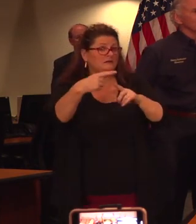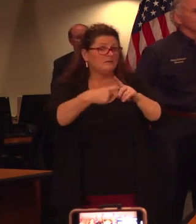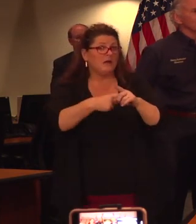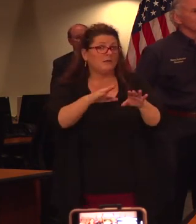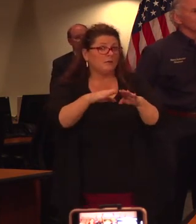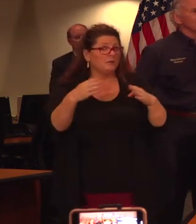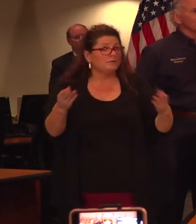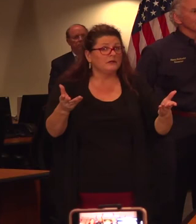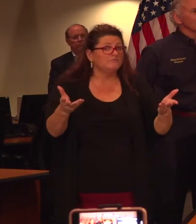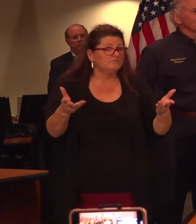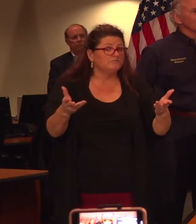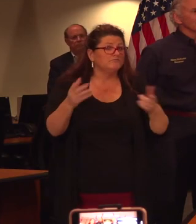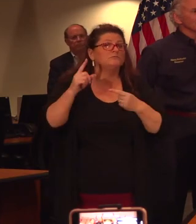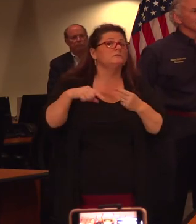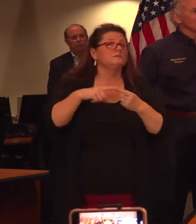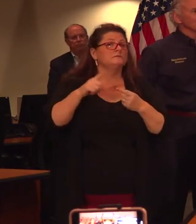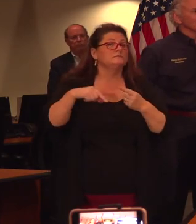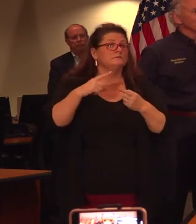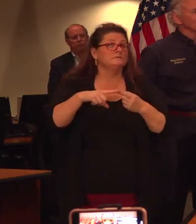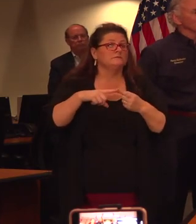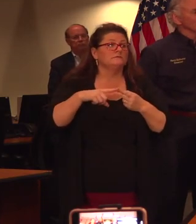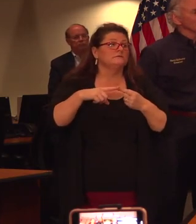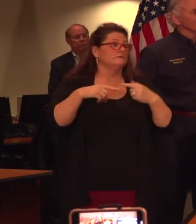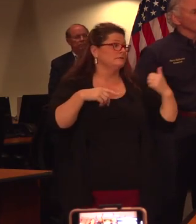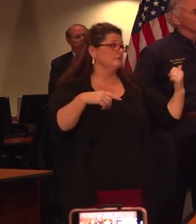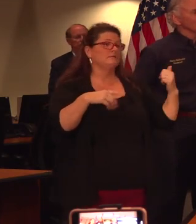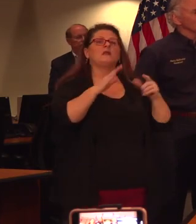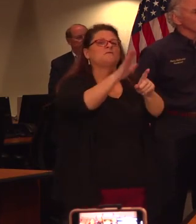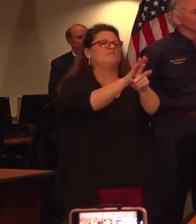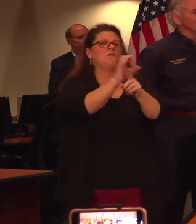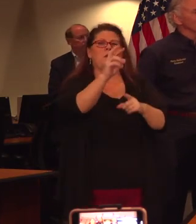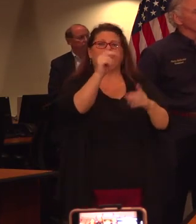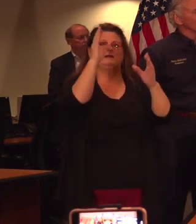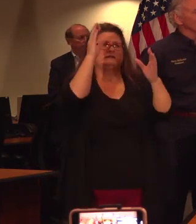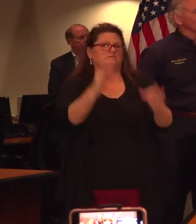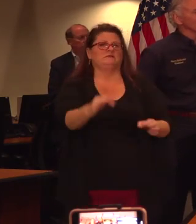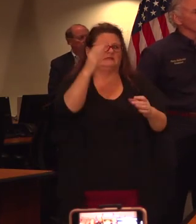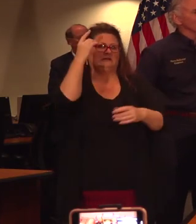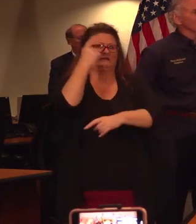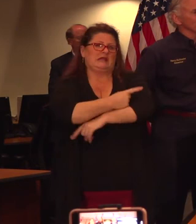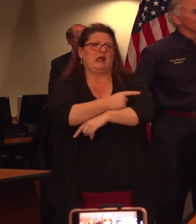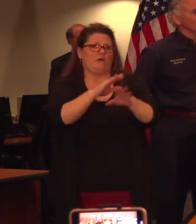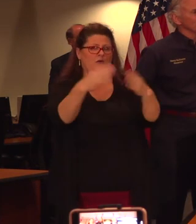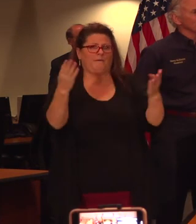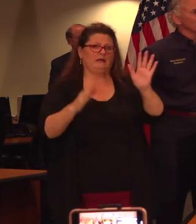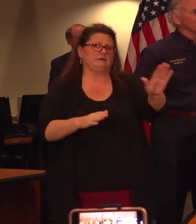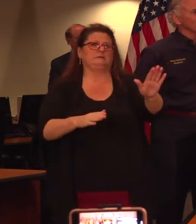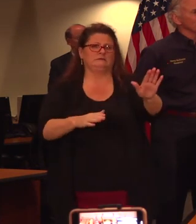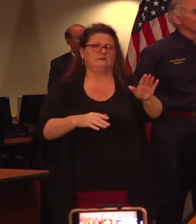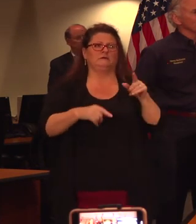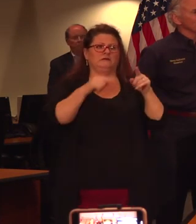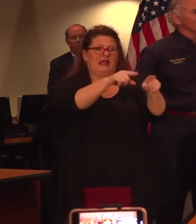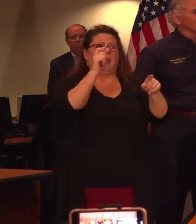idea when in next month? Well, each one of them will have their own opening date because they'll have their own individual issues they have to deal